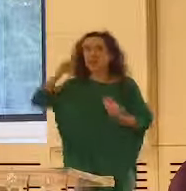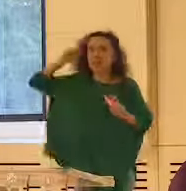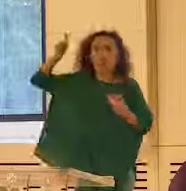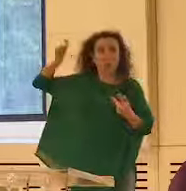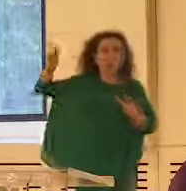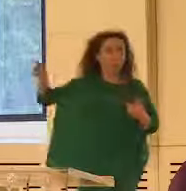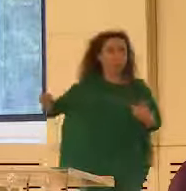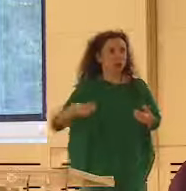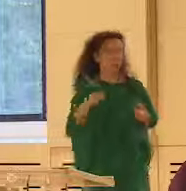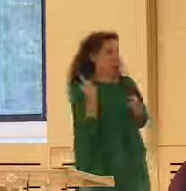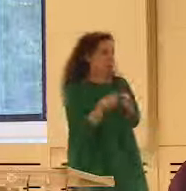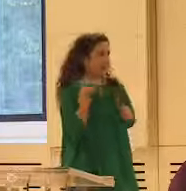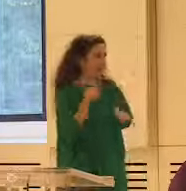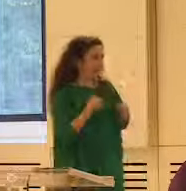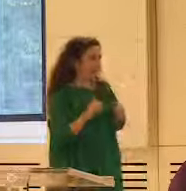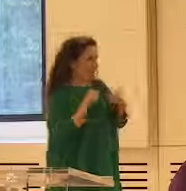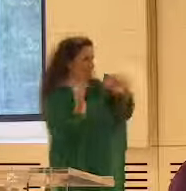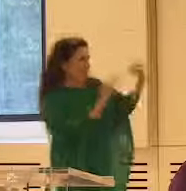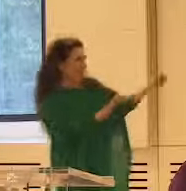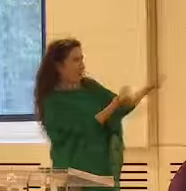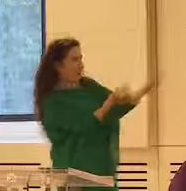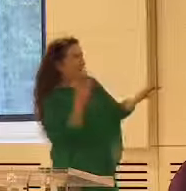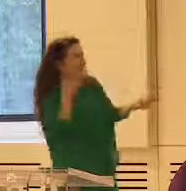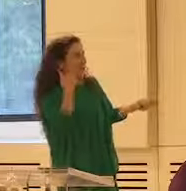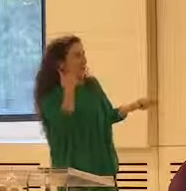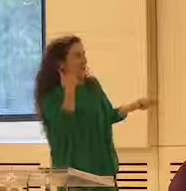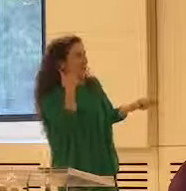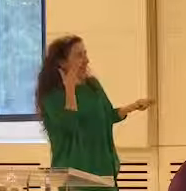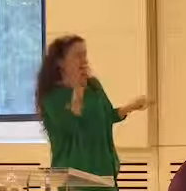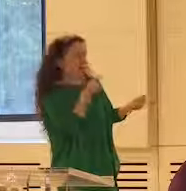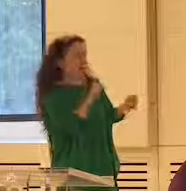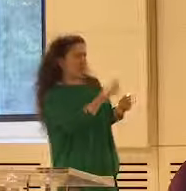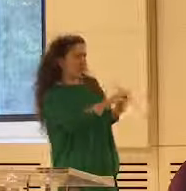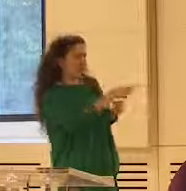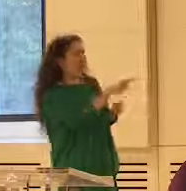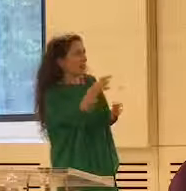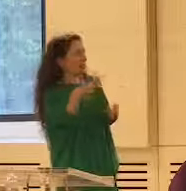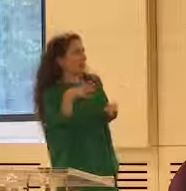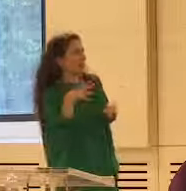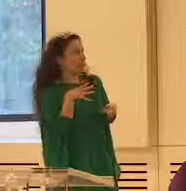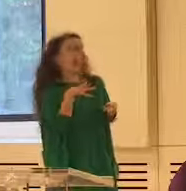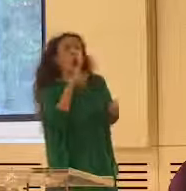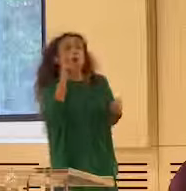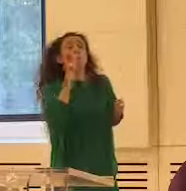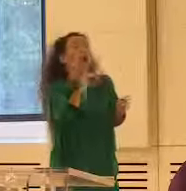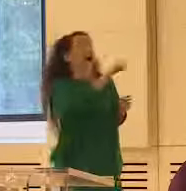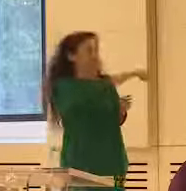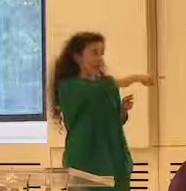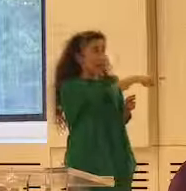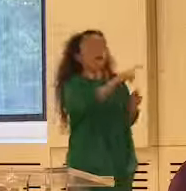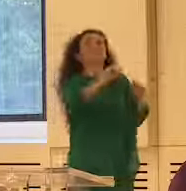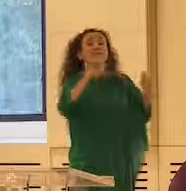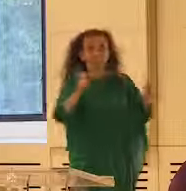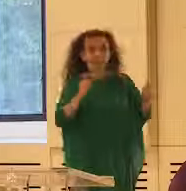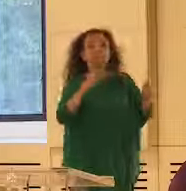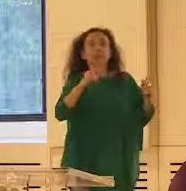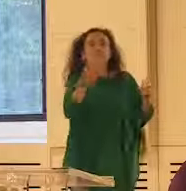question time. And I'm sure that you're all burning to come and comment and ask questions. So now the next presenter